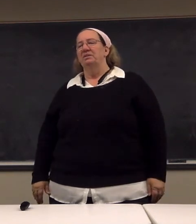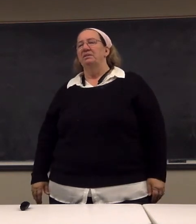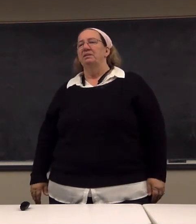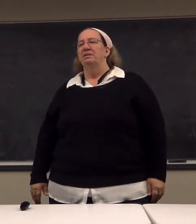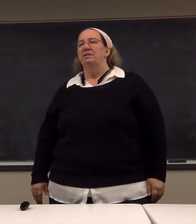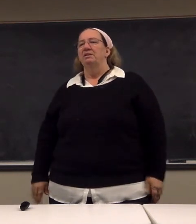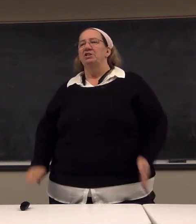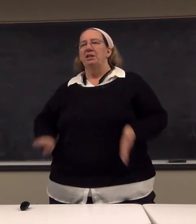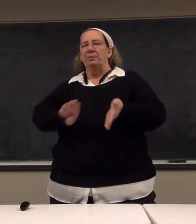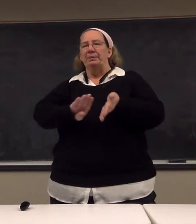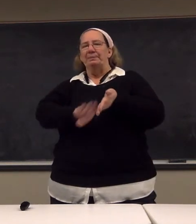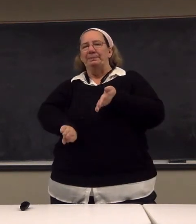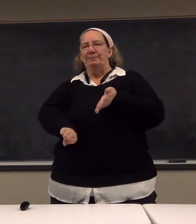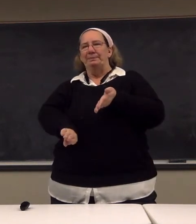Cheap. Cheap.